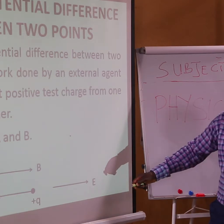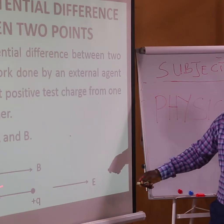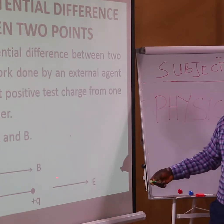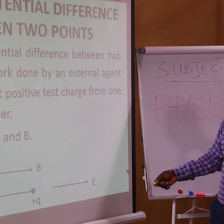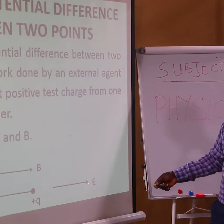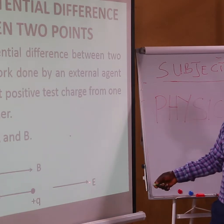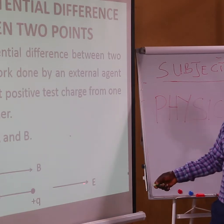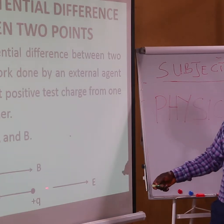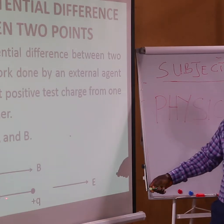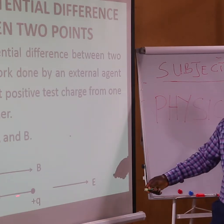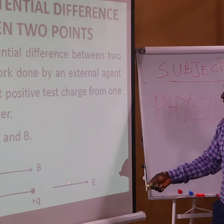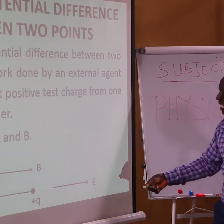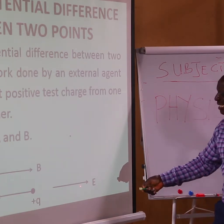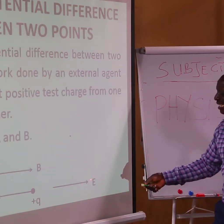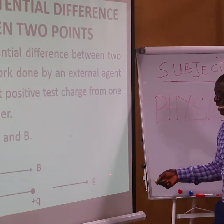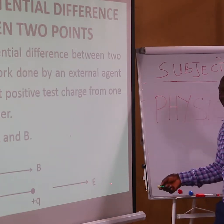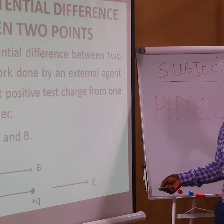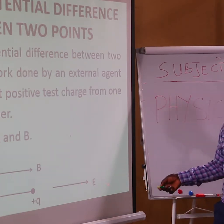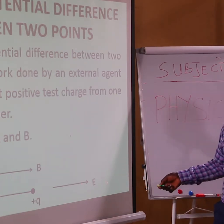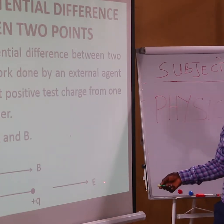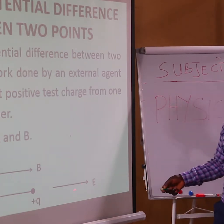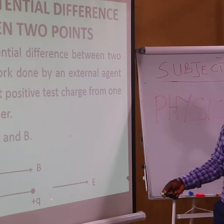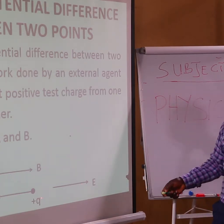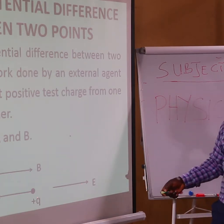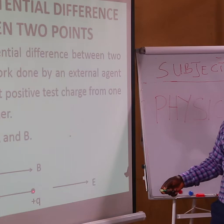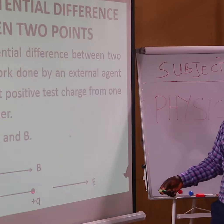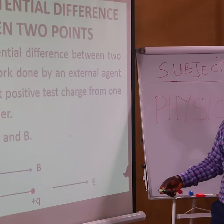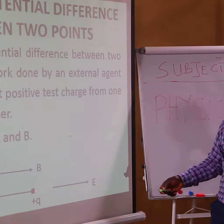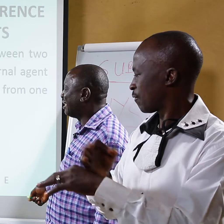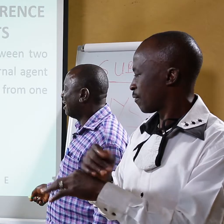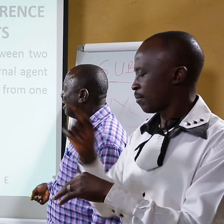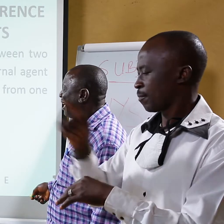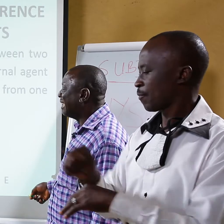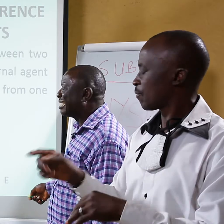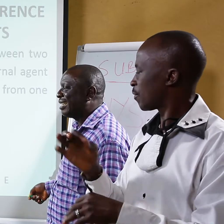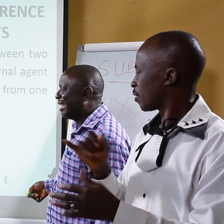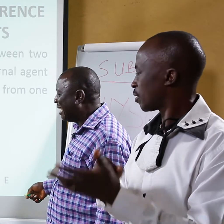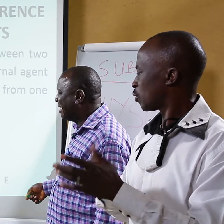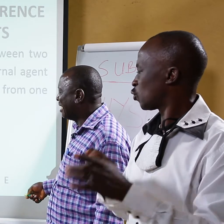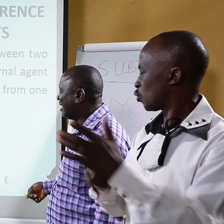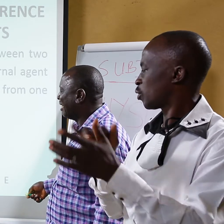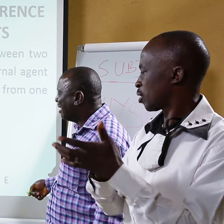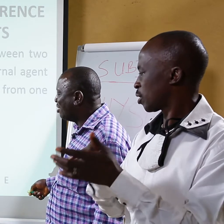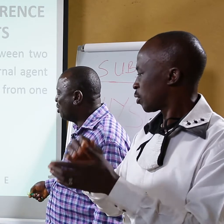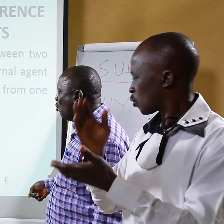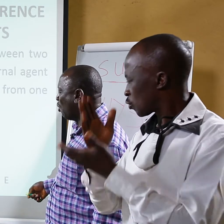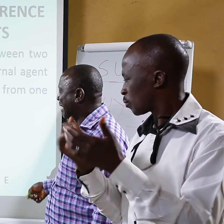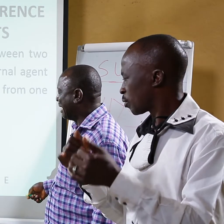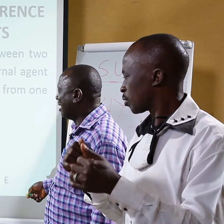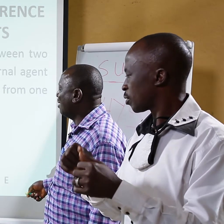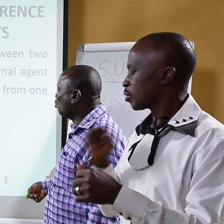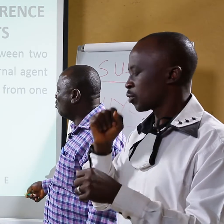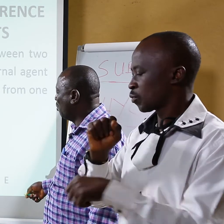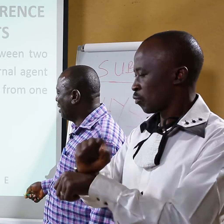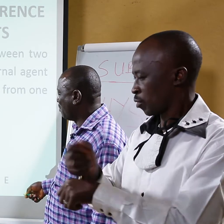opposite direction. It is against the field. Therefore, it shows that an external agent is doing work